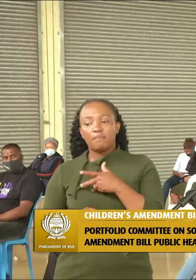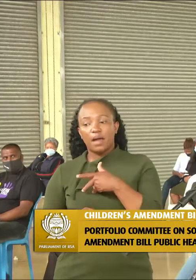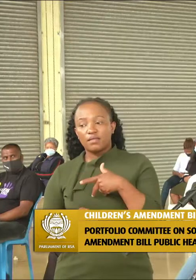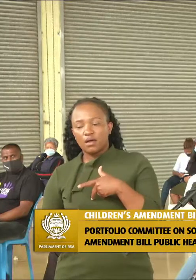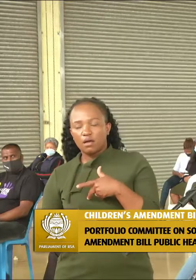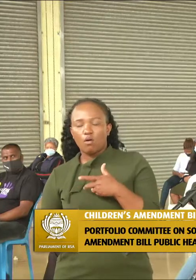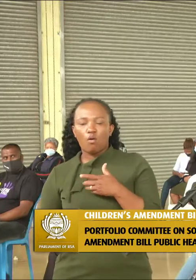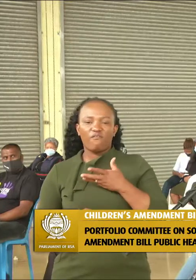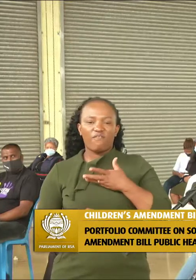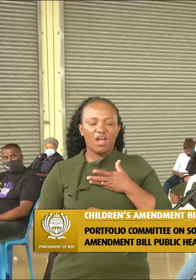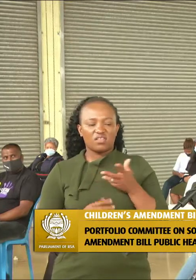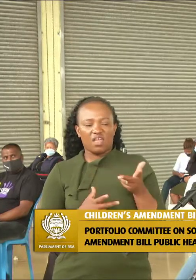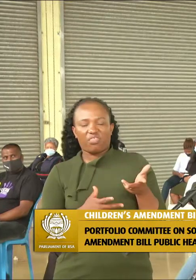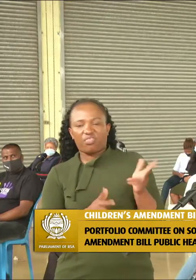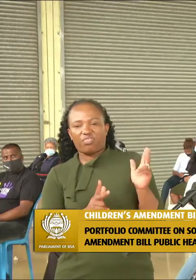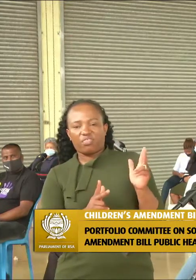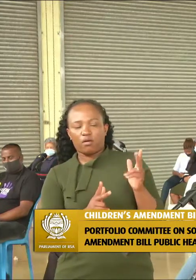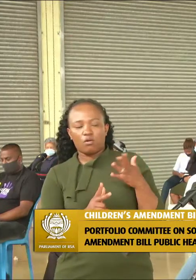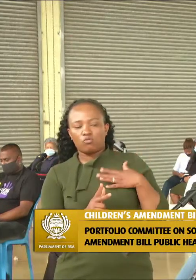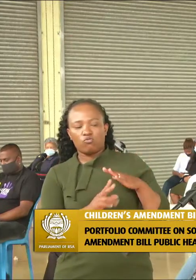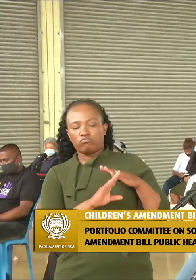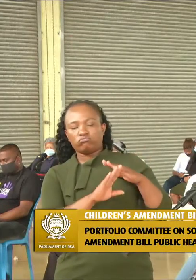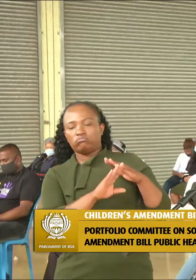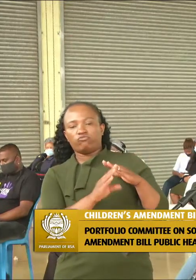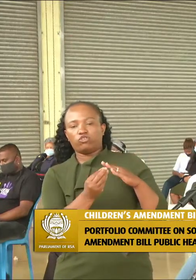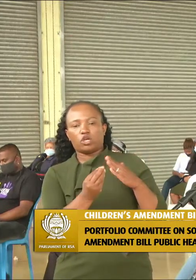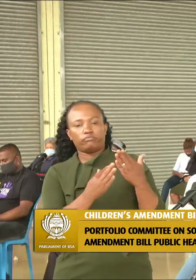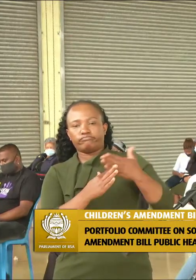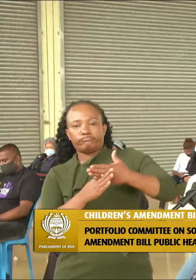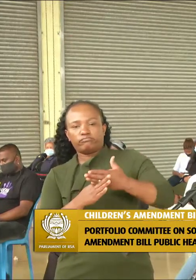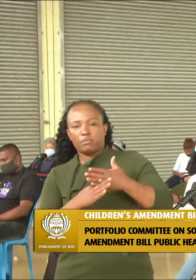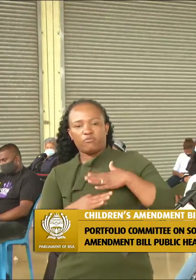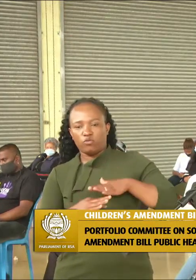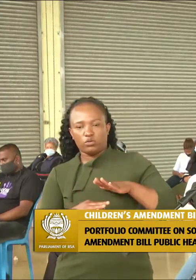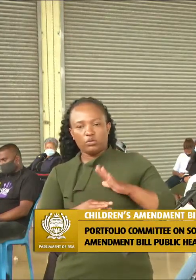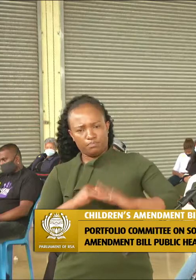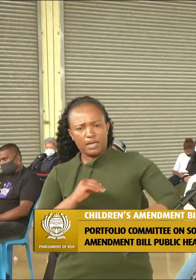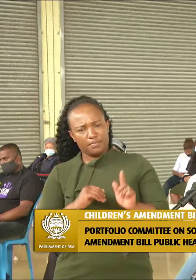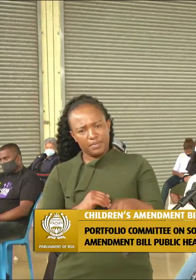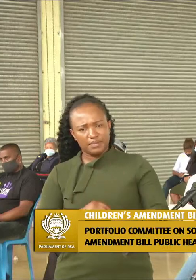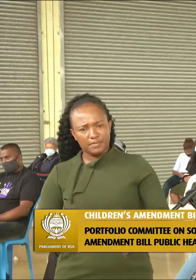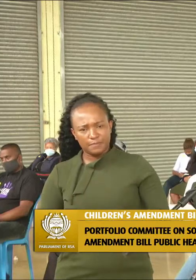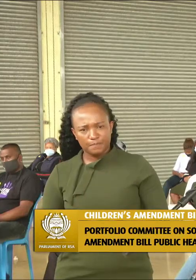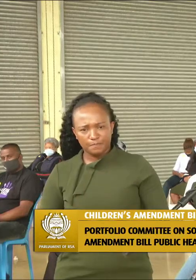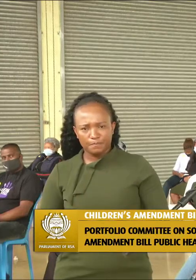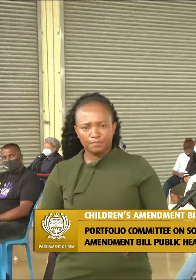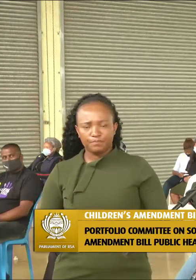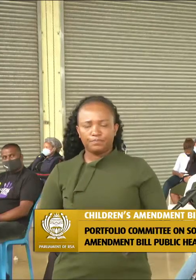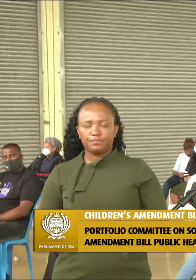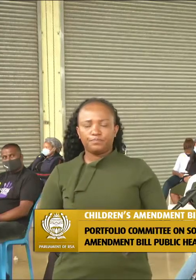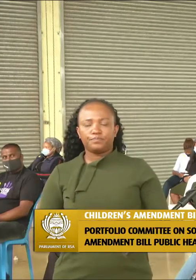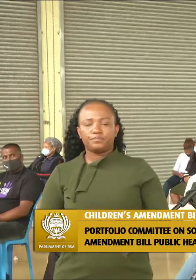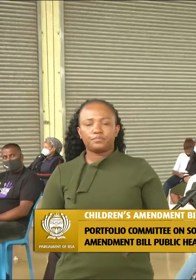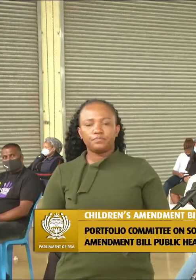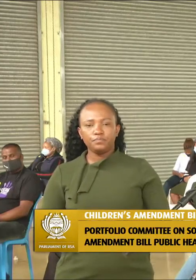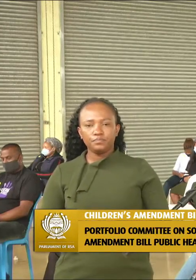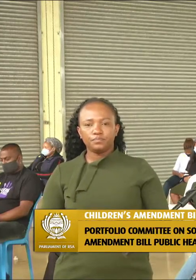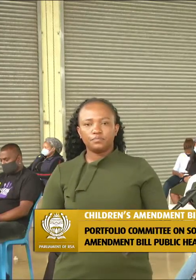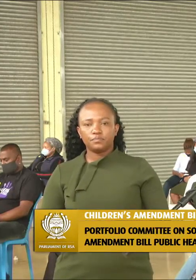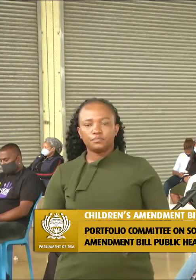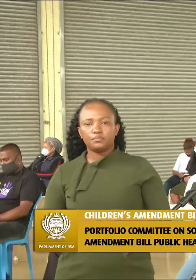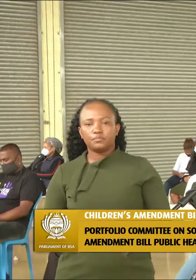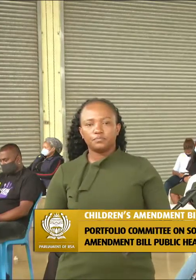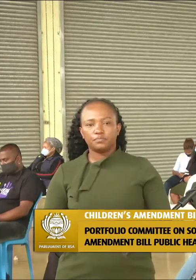to the other parent. Ngicabanga ukuthi ikomiti like licabangele ukuhlukaniswa komzali